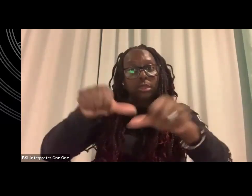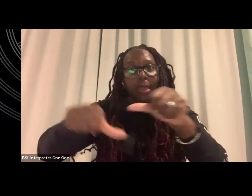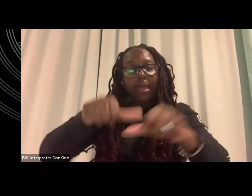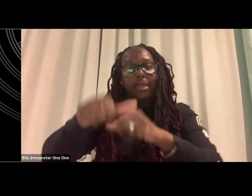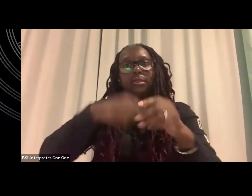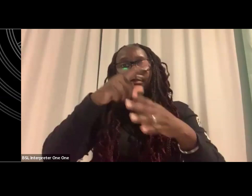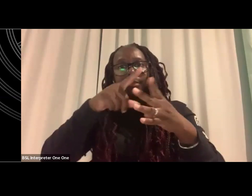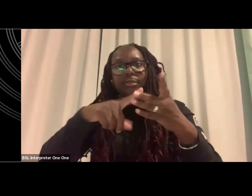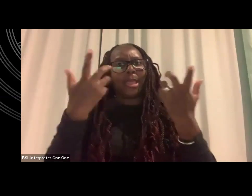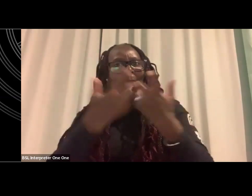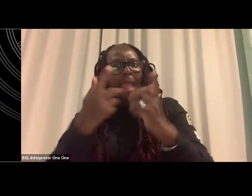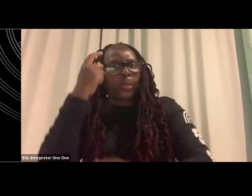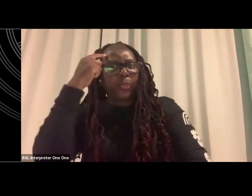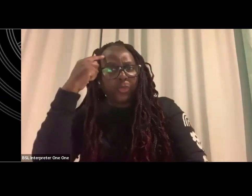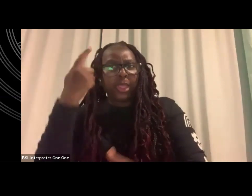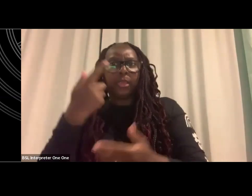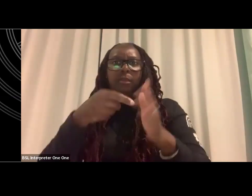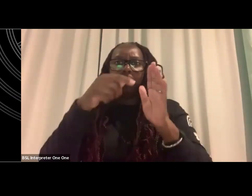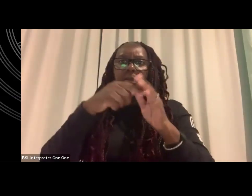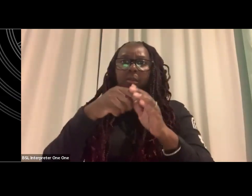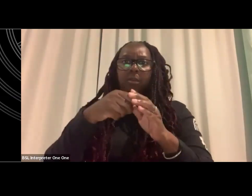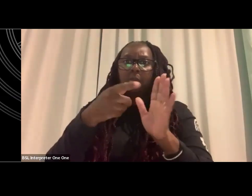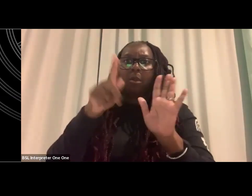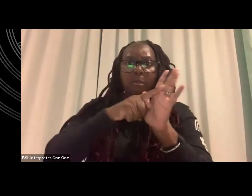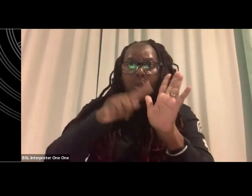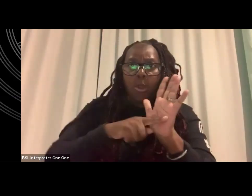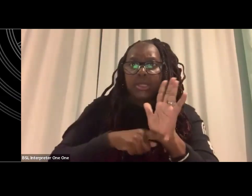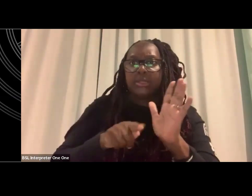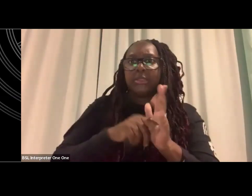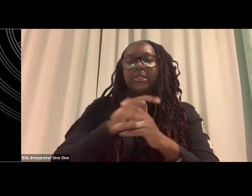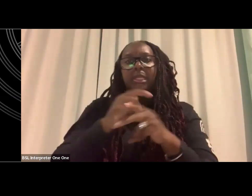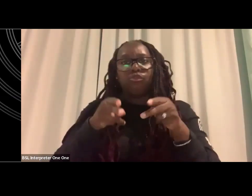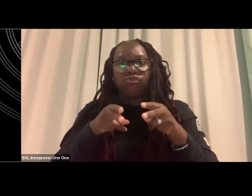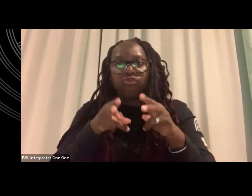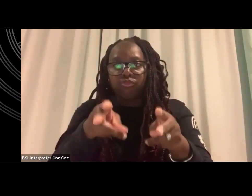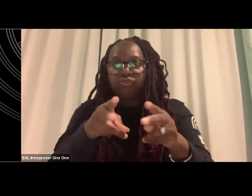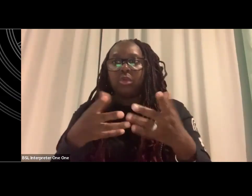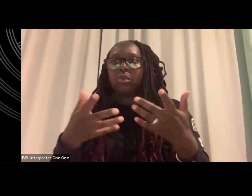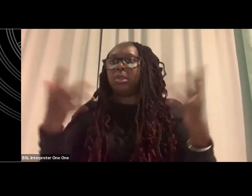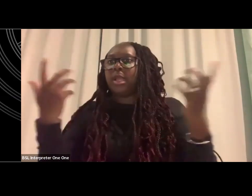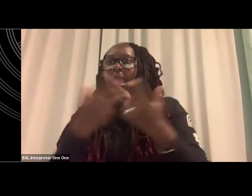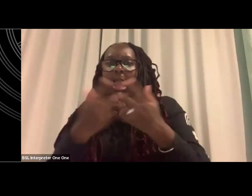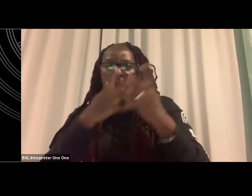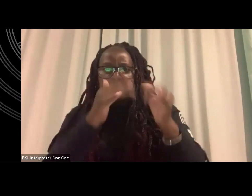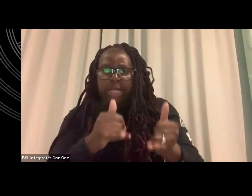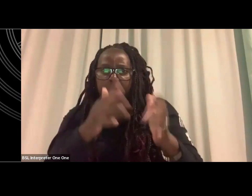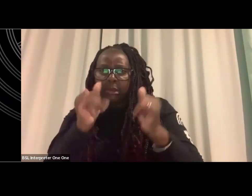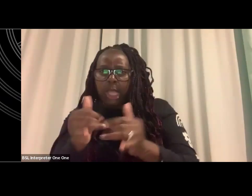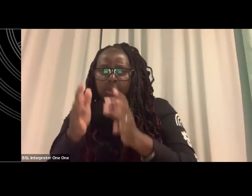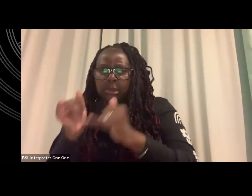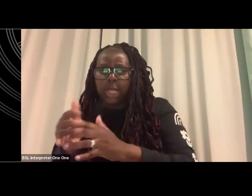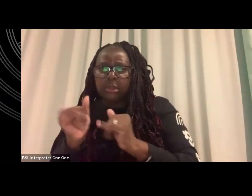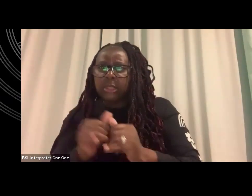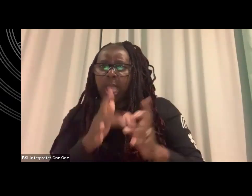into how we think about policy and how we identify root causes and how we test the